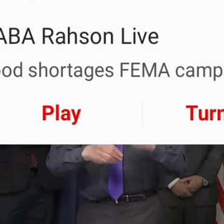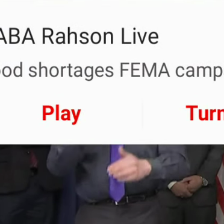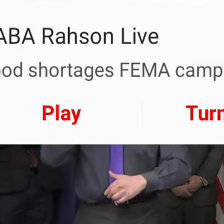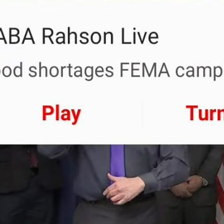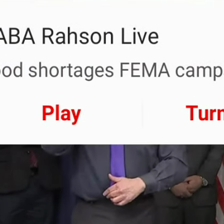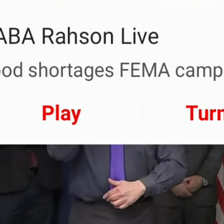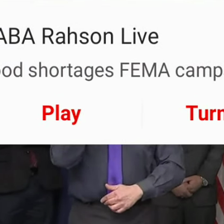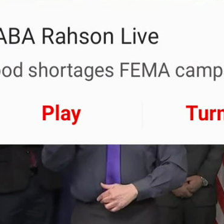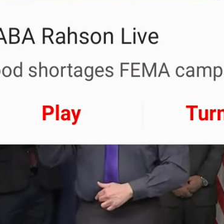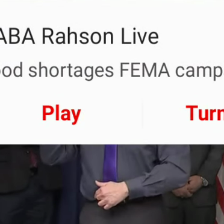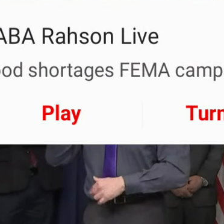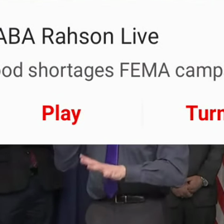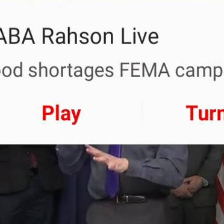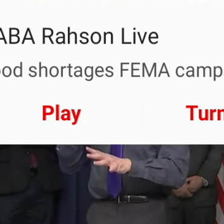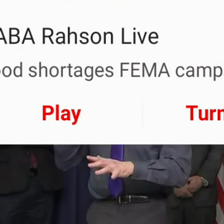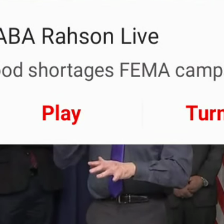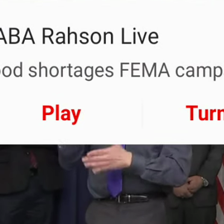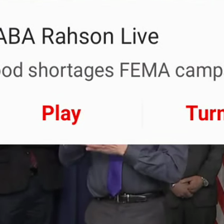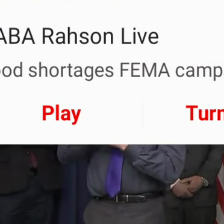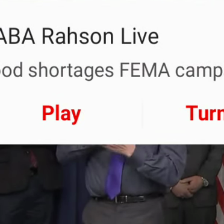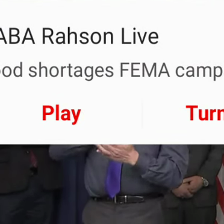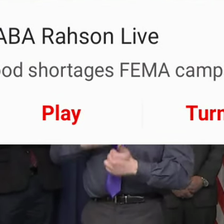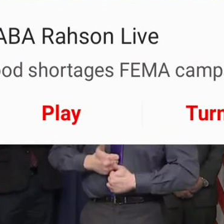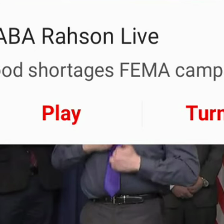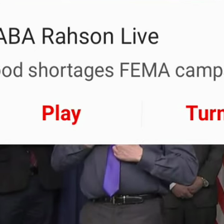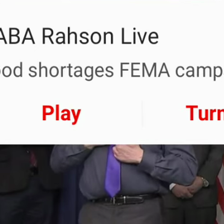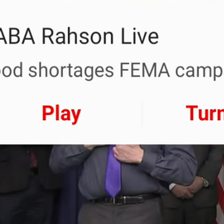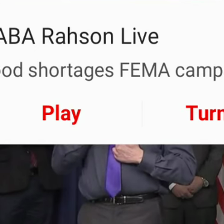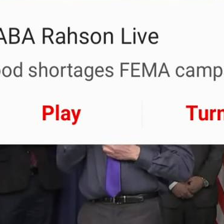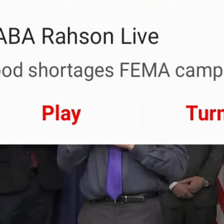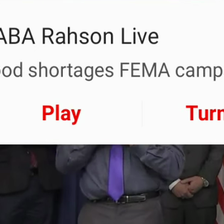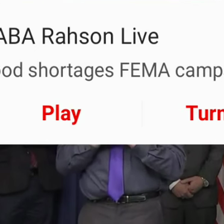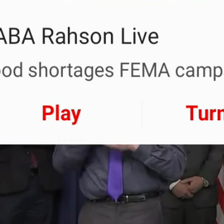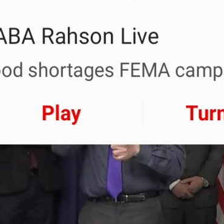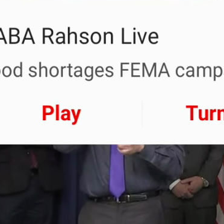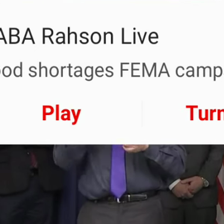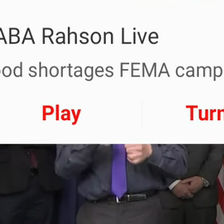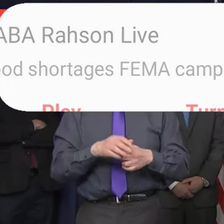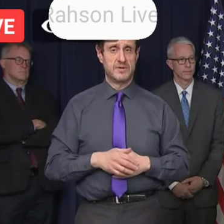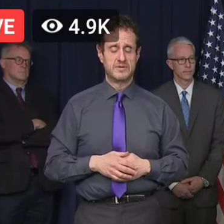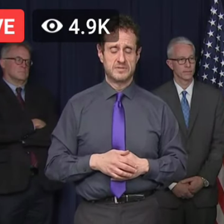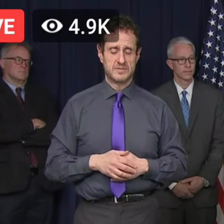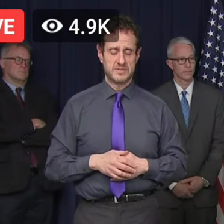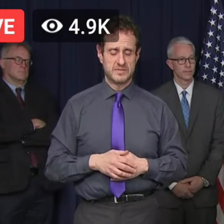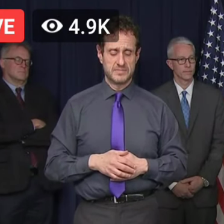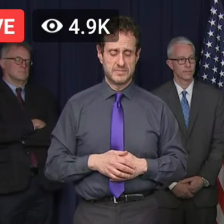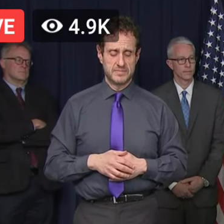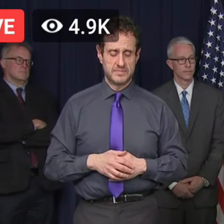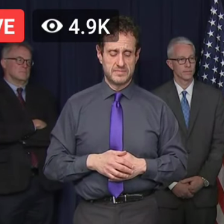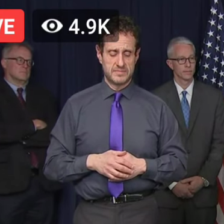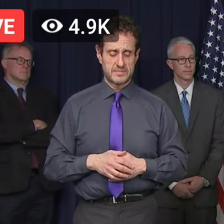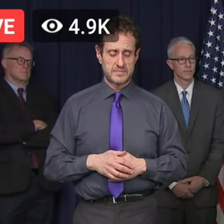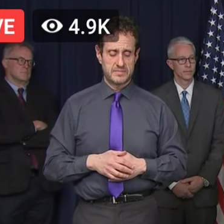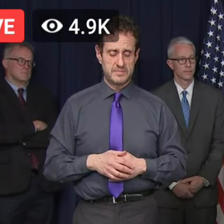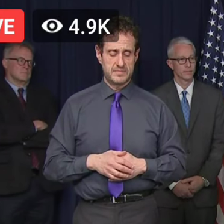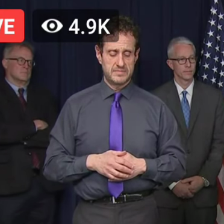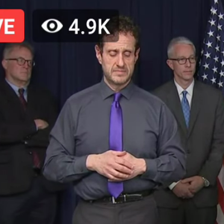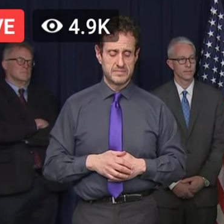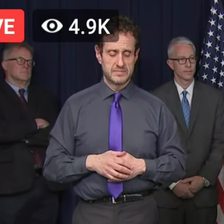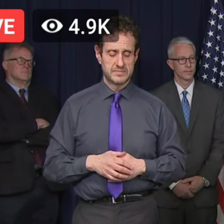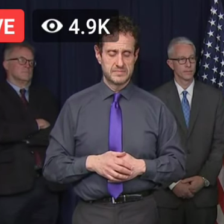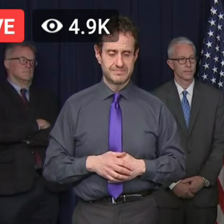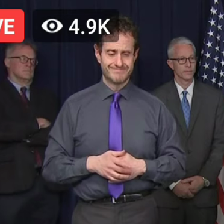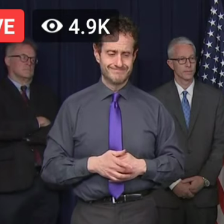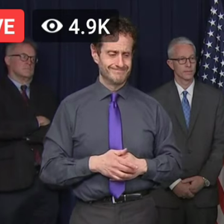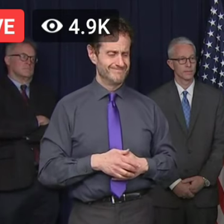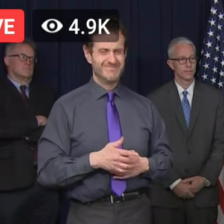see it as just tomorrow what happened in our whole lives. And we have to remember that. We definitely still gonna be out here though. How can soccer